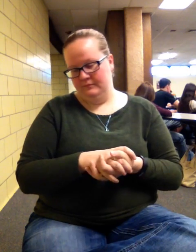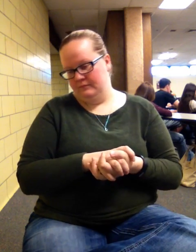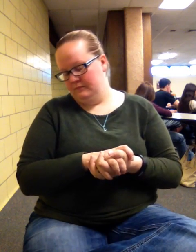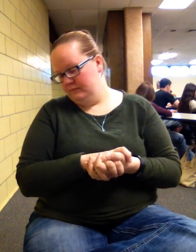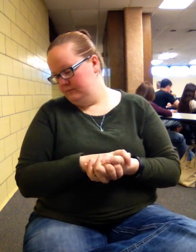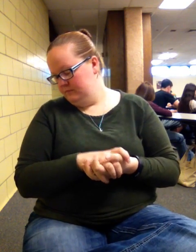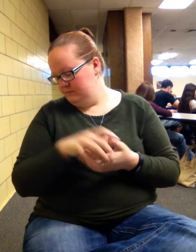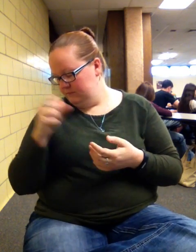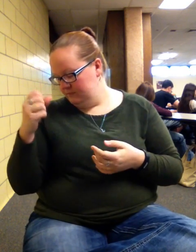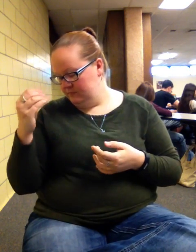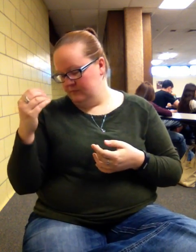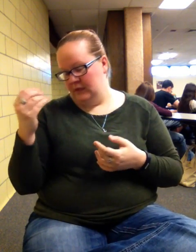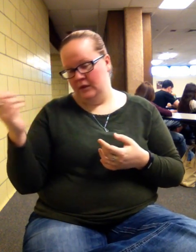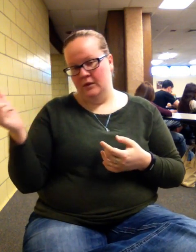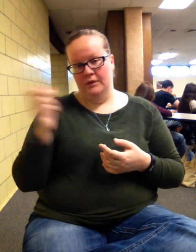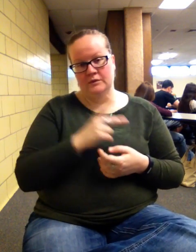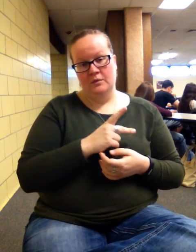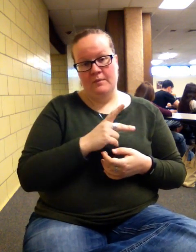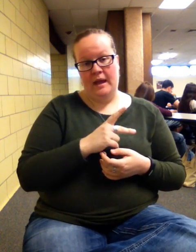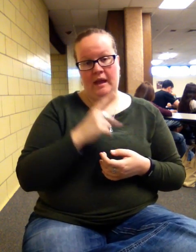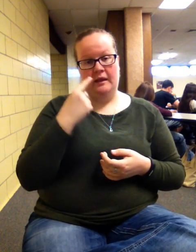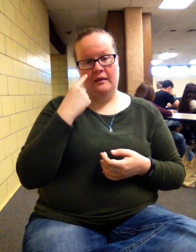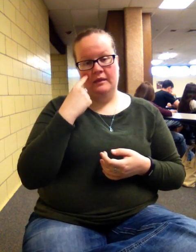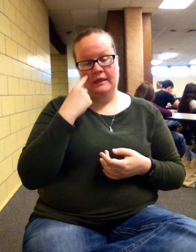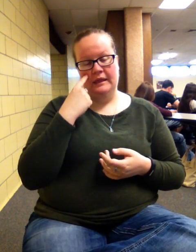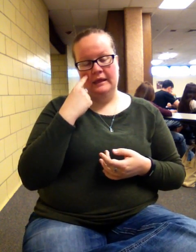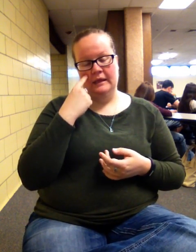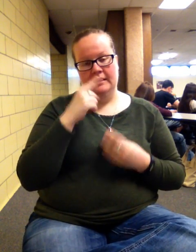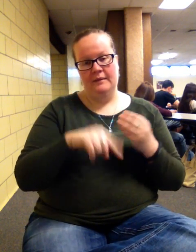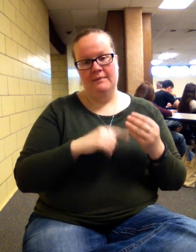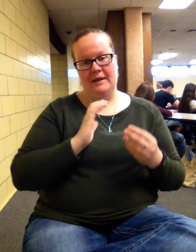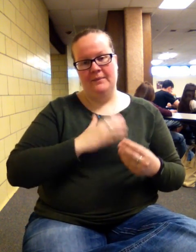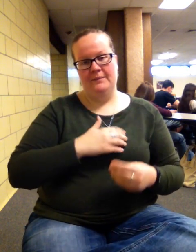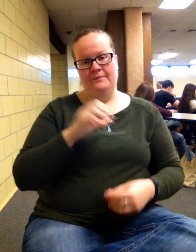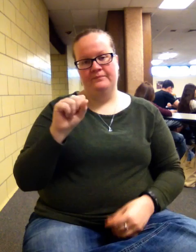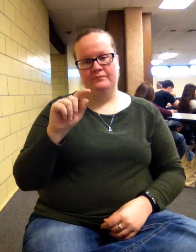So let's go back and think a little bit about our stocks.